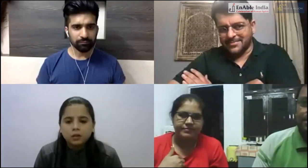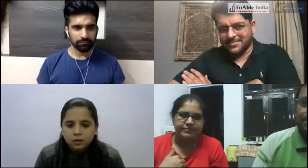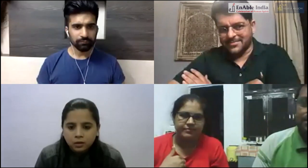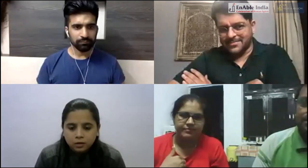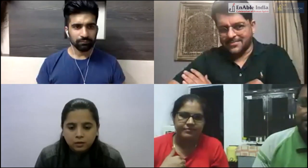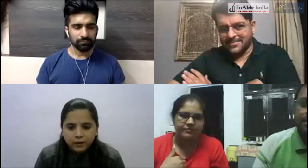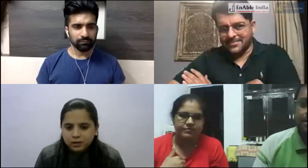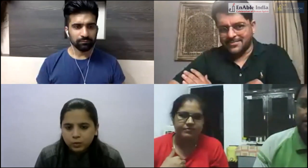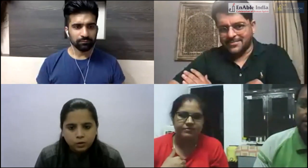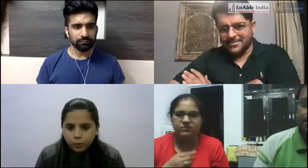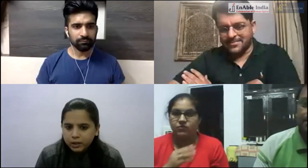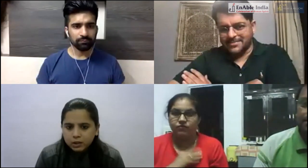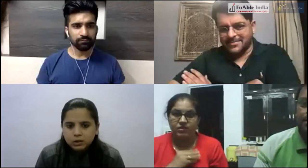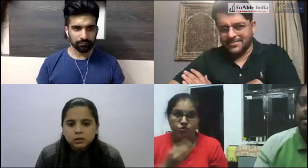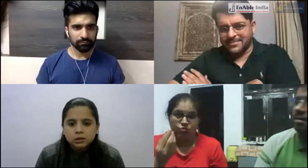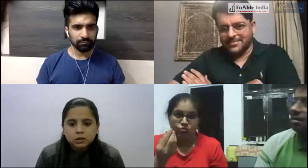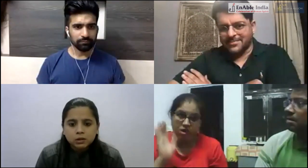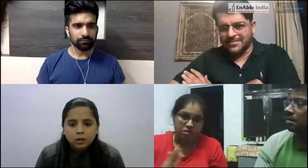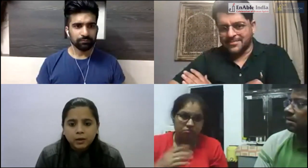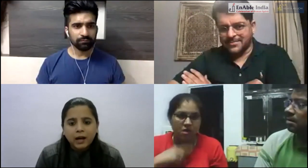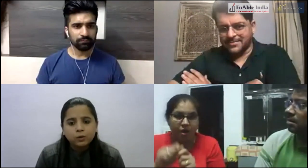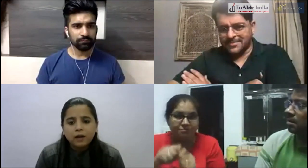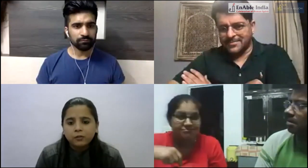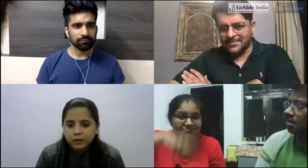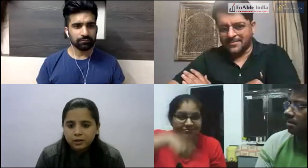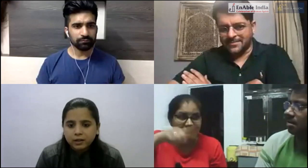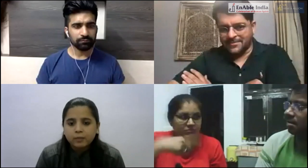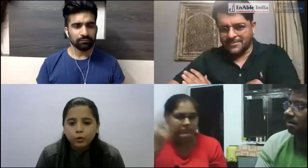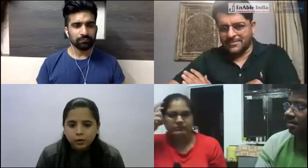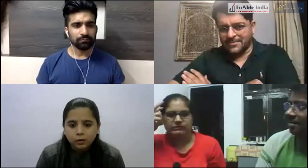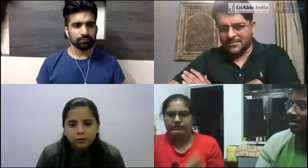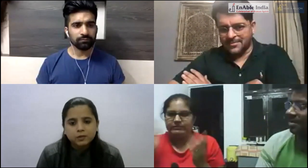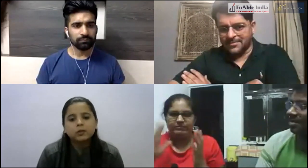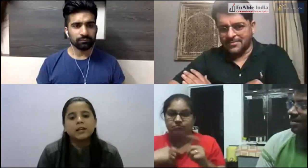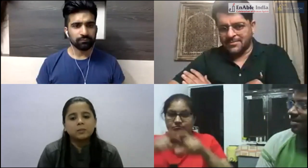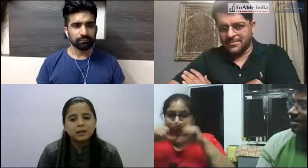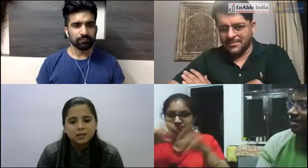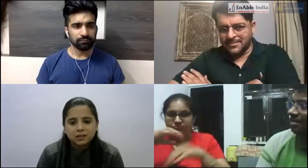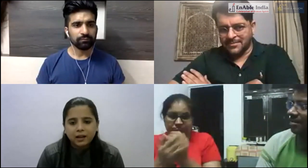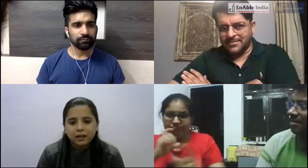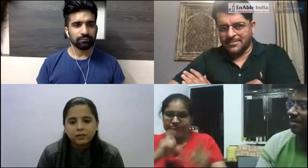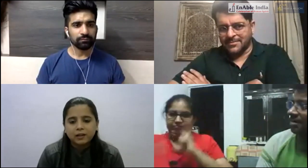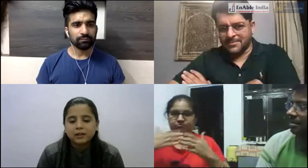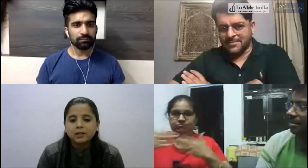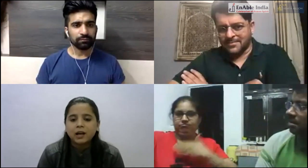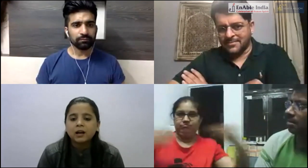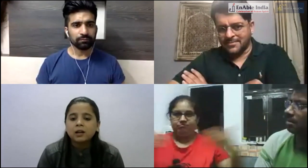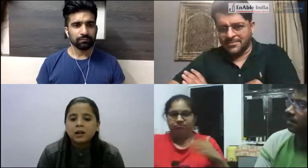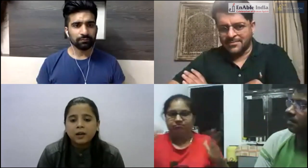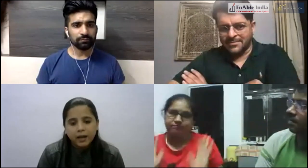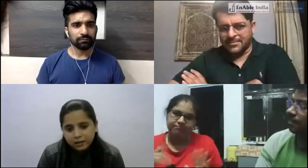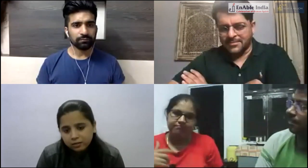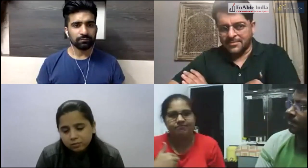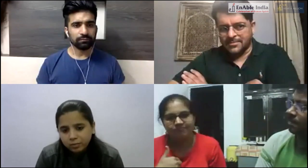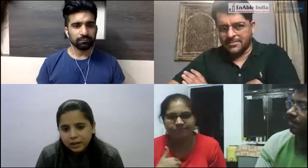been infected with COVID, but I do have a fear that I'm going on office on the daily basis. I feel like that, yeah,